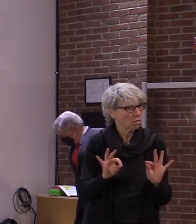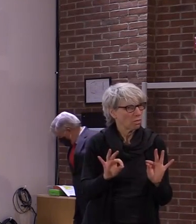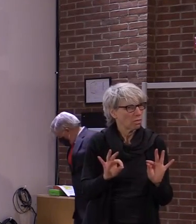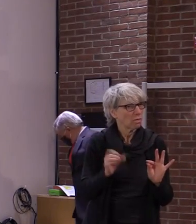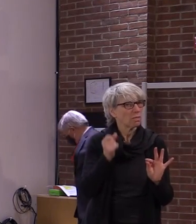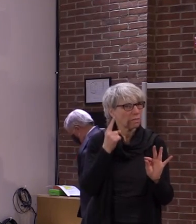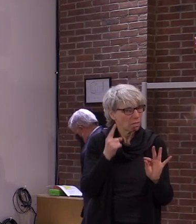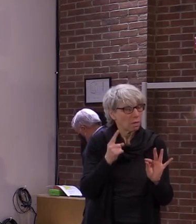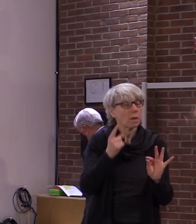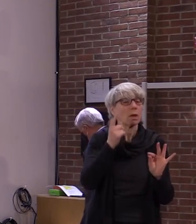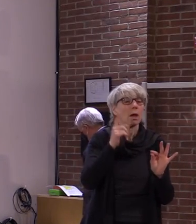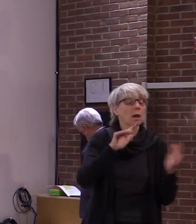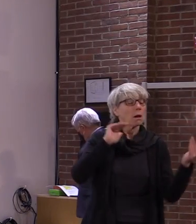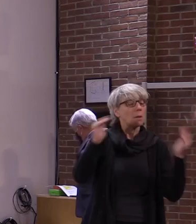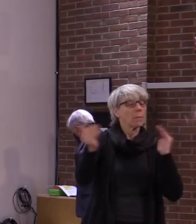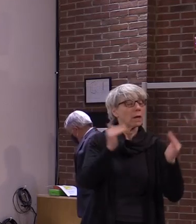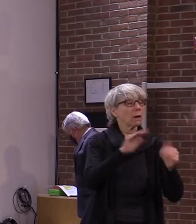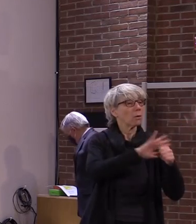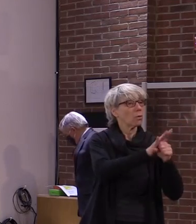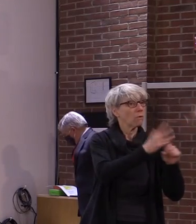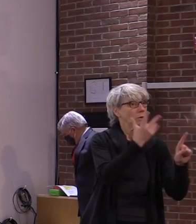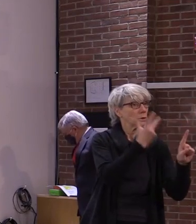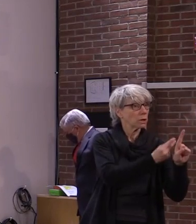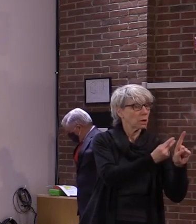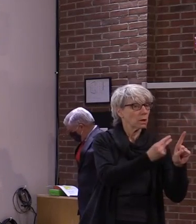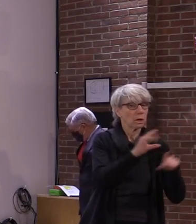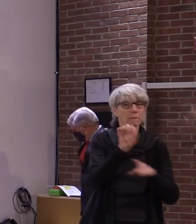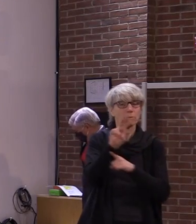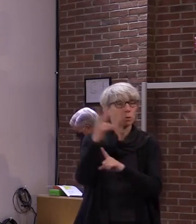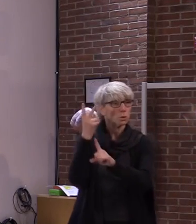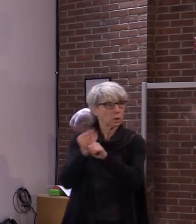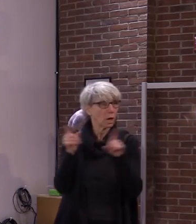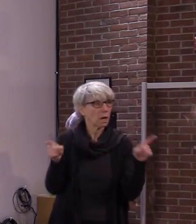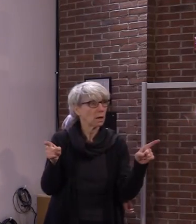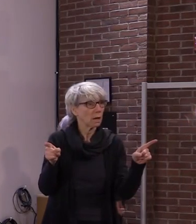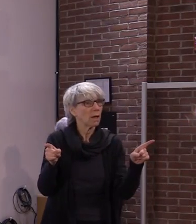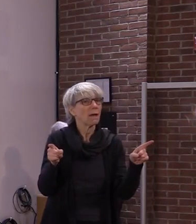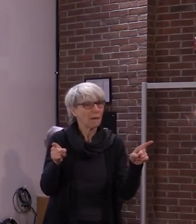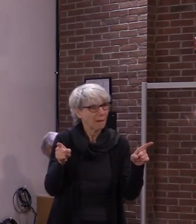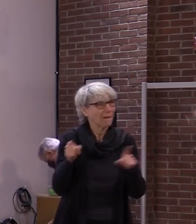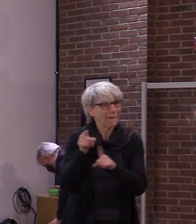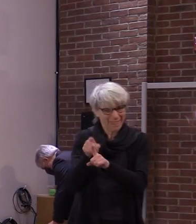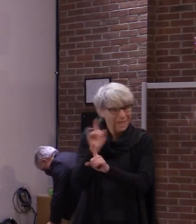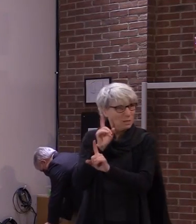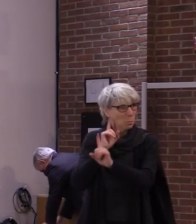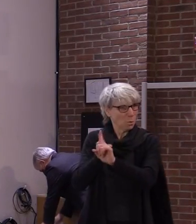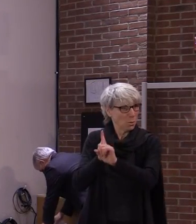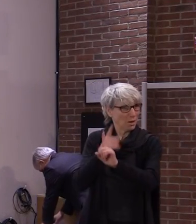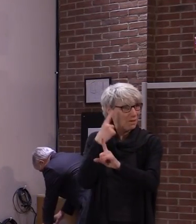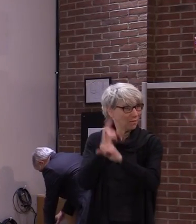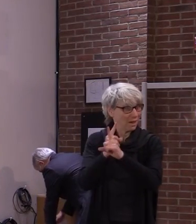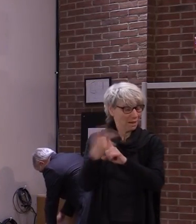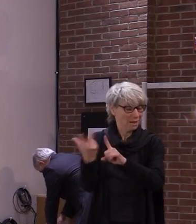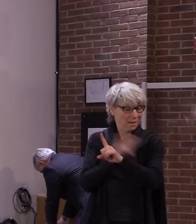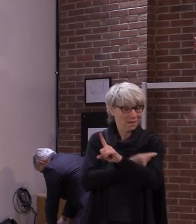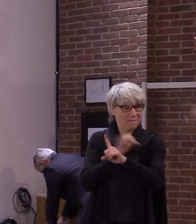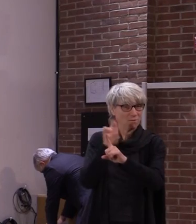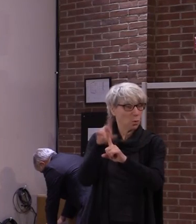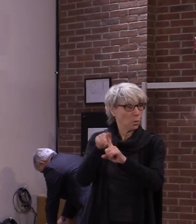vaccines like the flu shot. If you are wondering why you should get vaccinated, this is